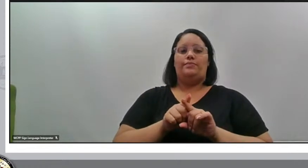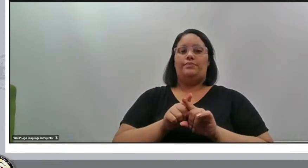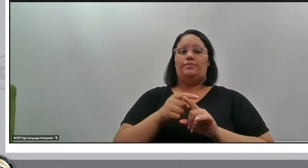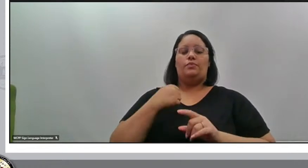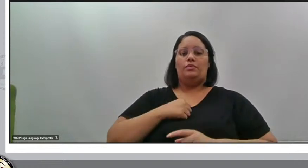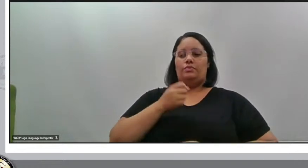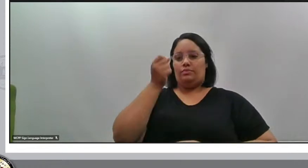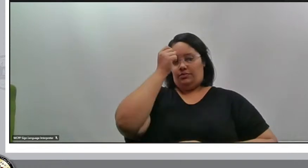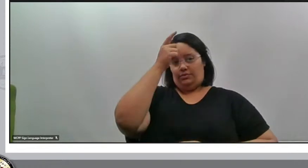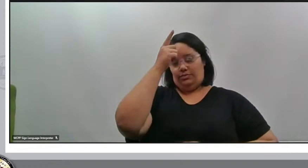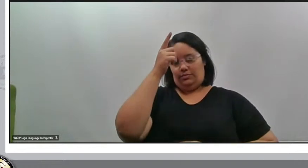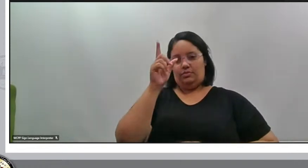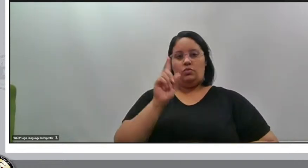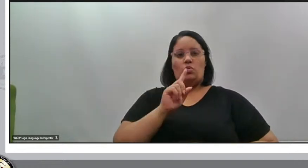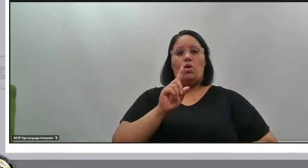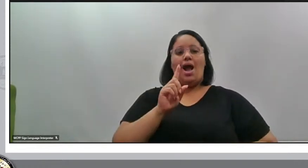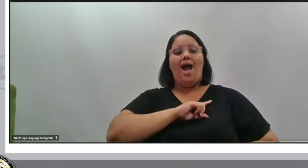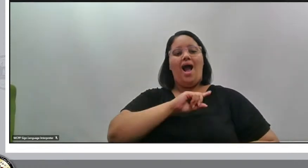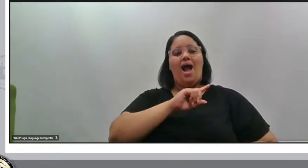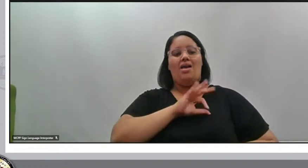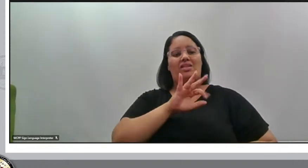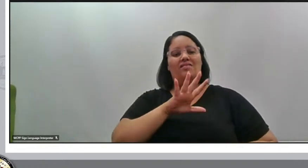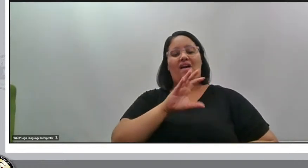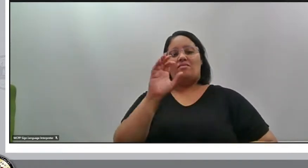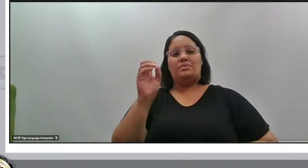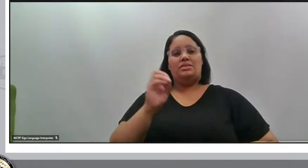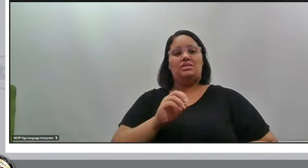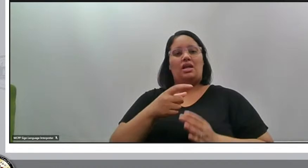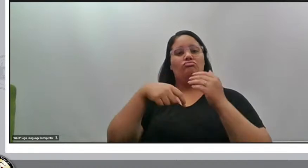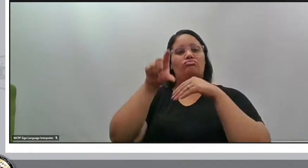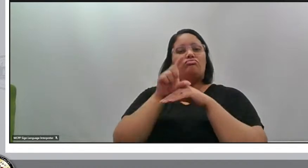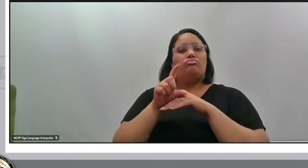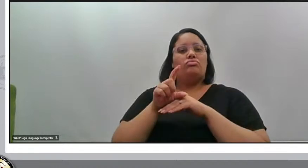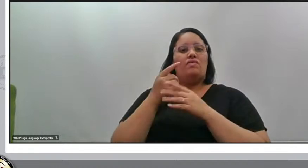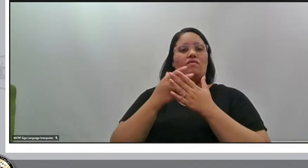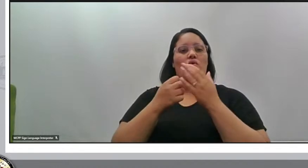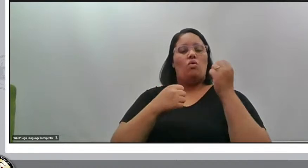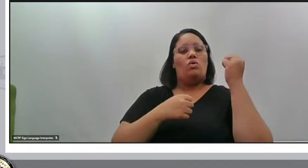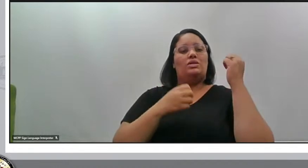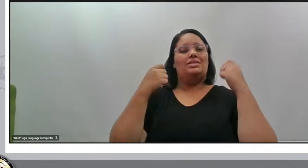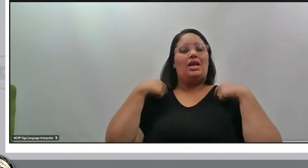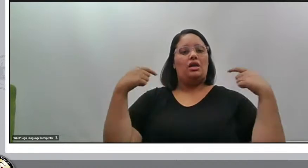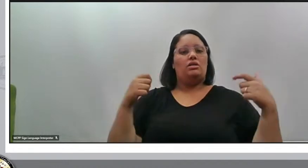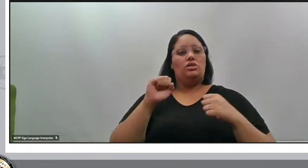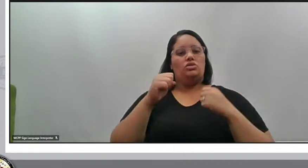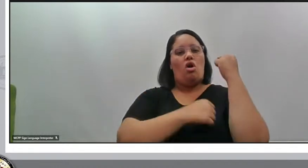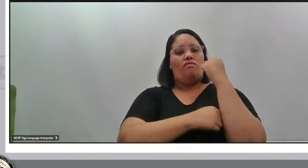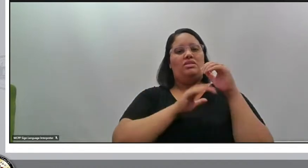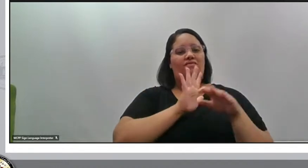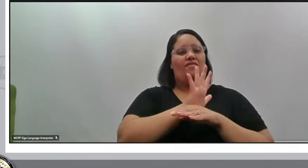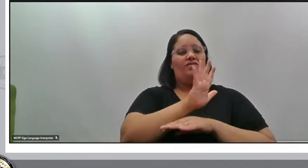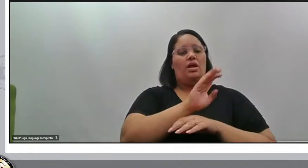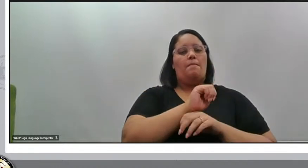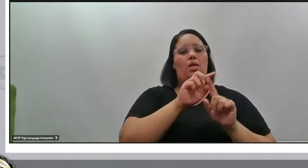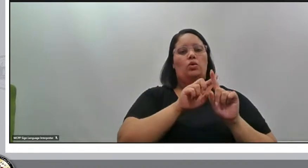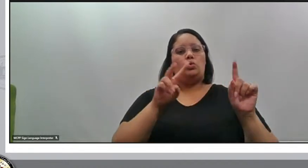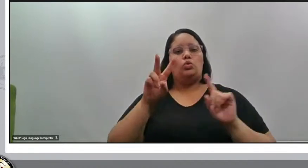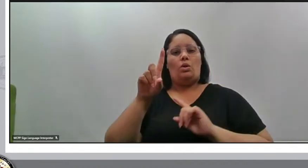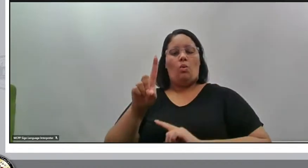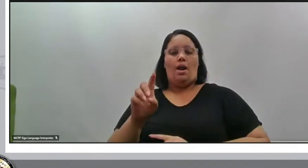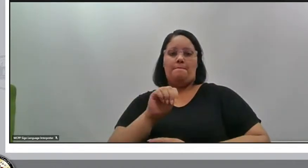what is driving the 35% increase in the Office of the Secretary from 15 million to 21